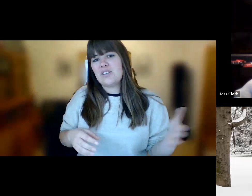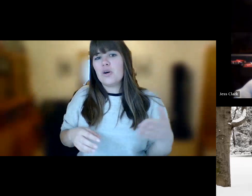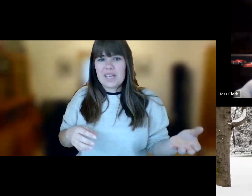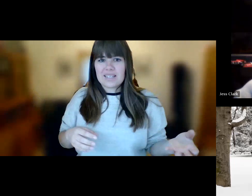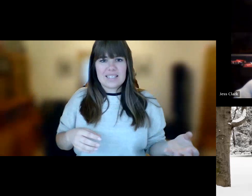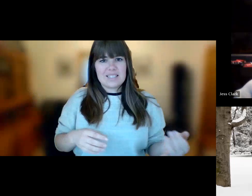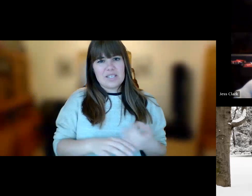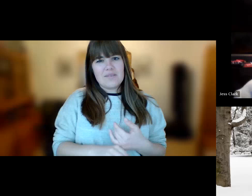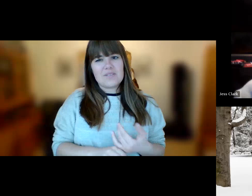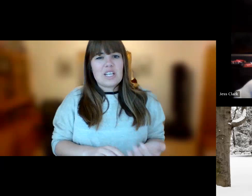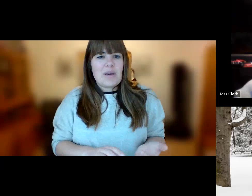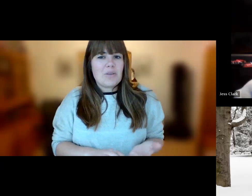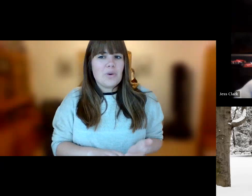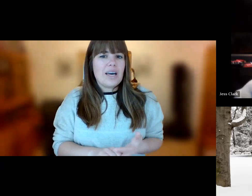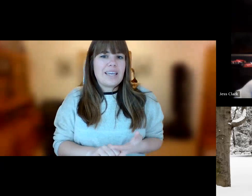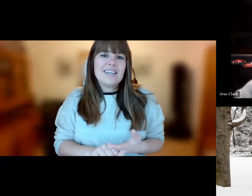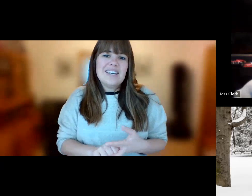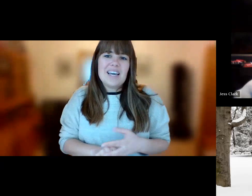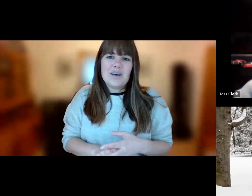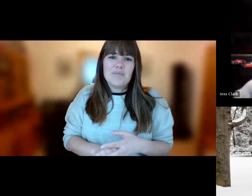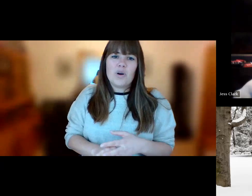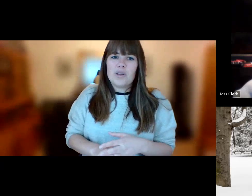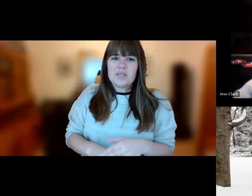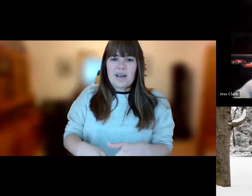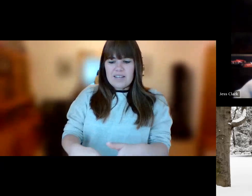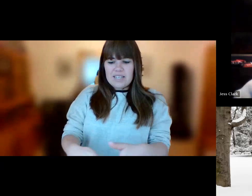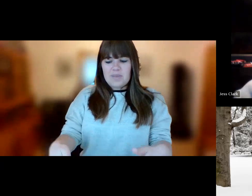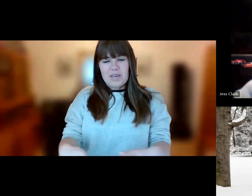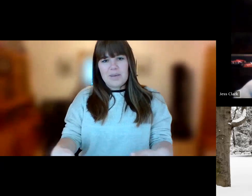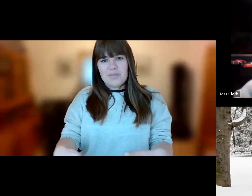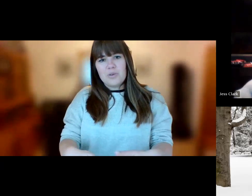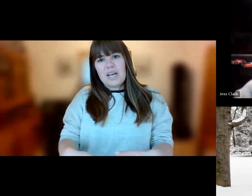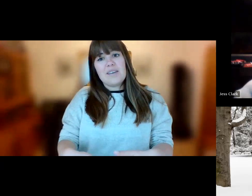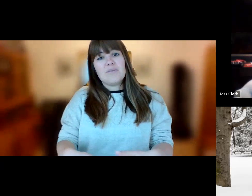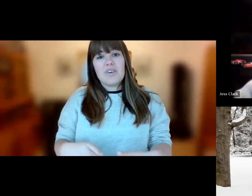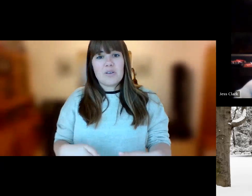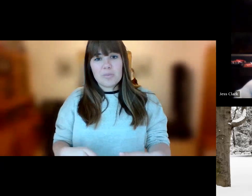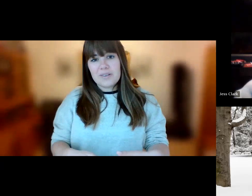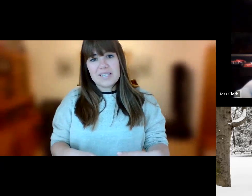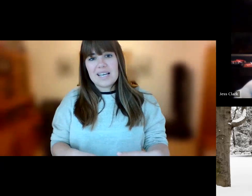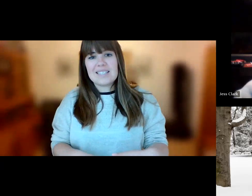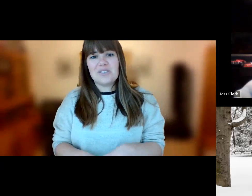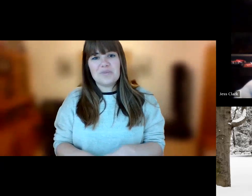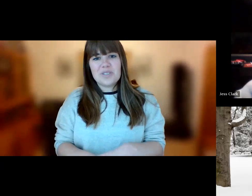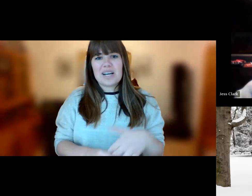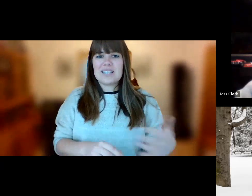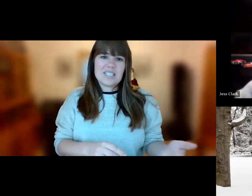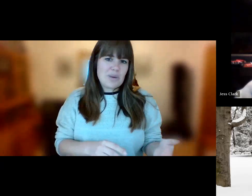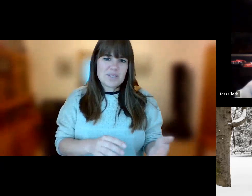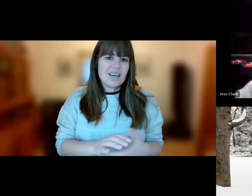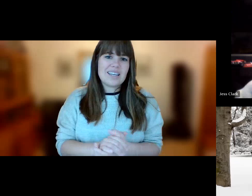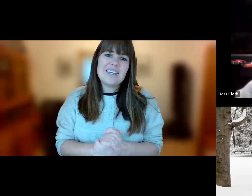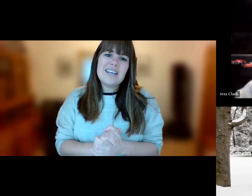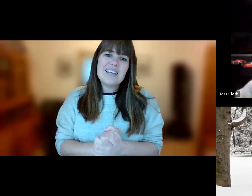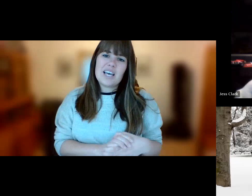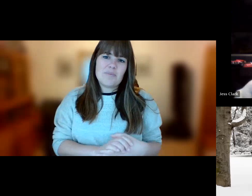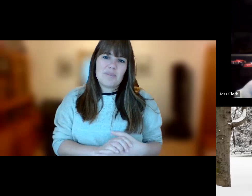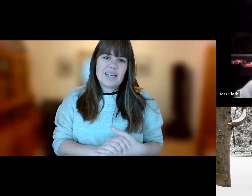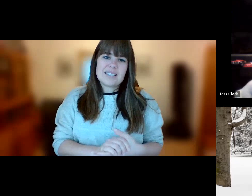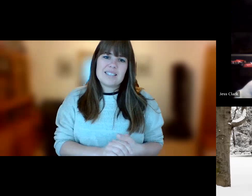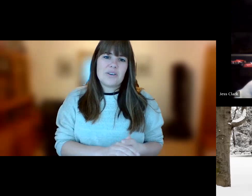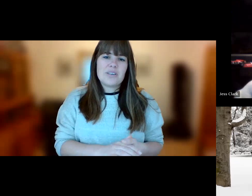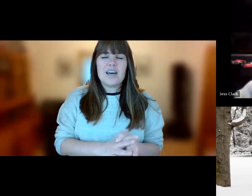might not be accessing your service, thinking about the why. What are those barriers maybe before that even referral process or to access the website